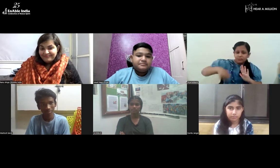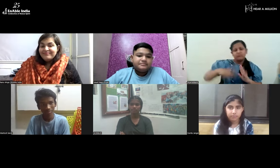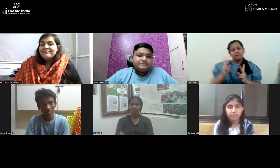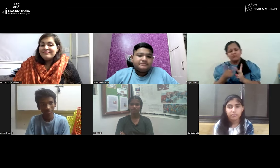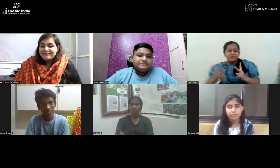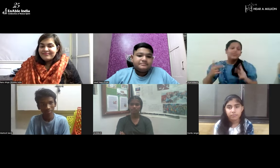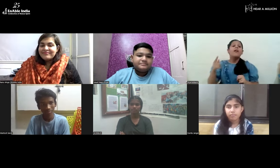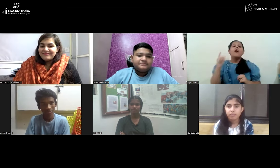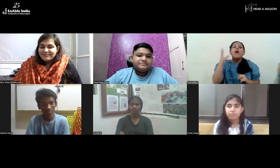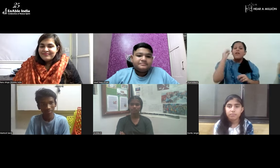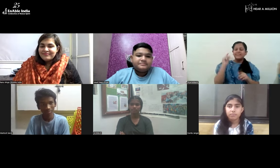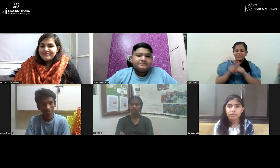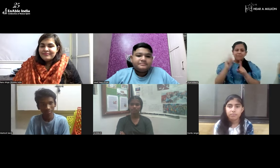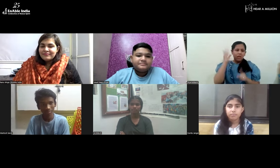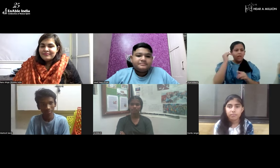um